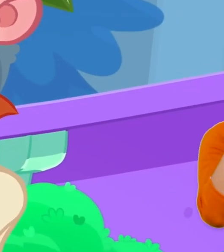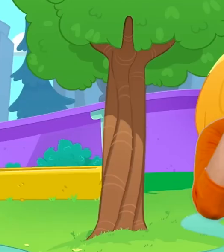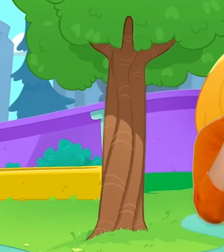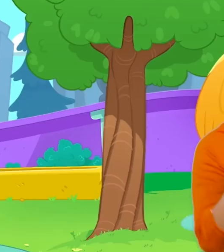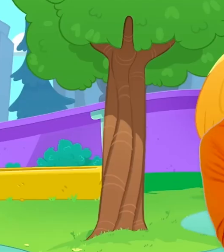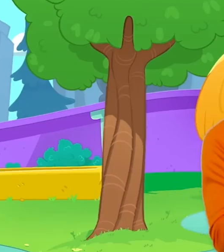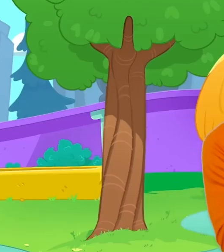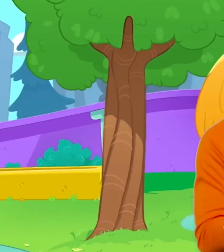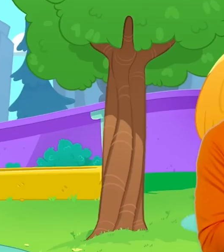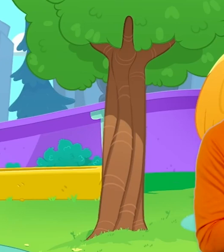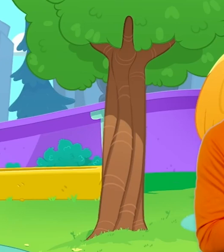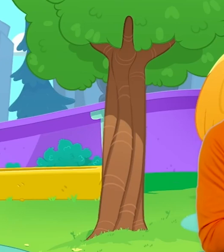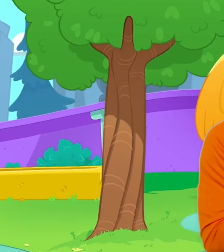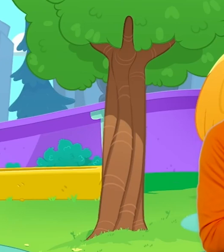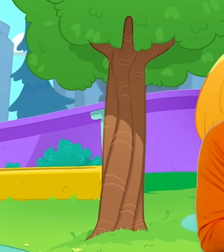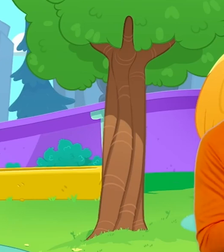well.